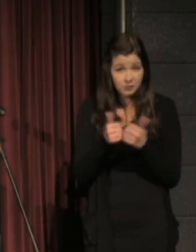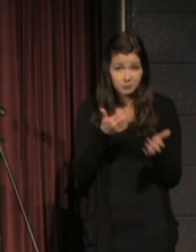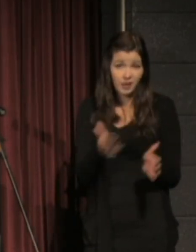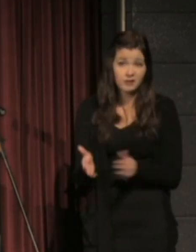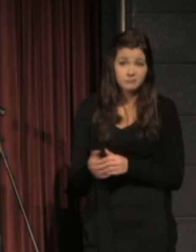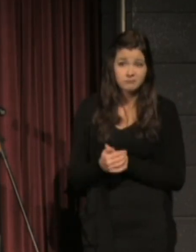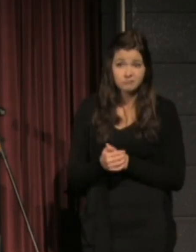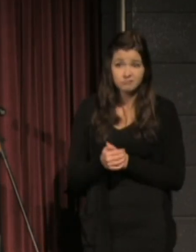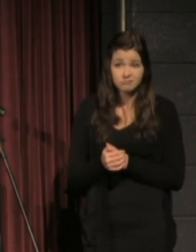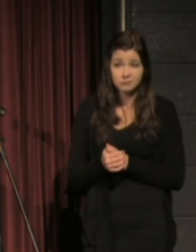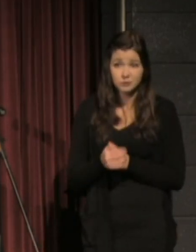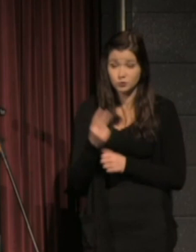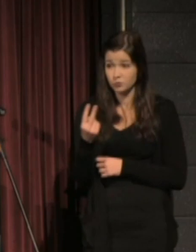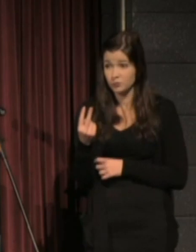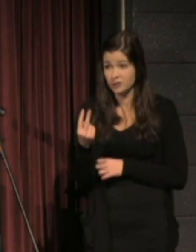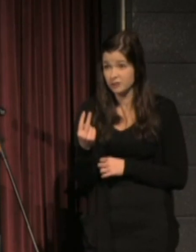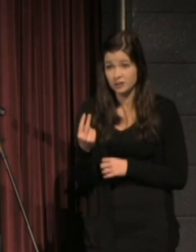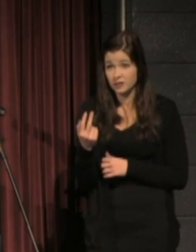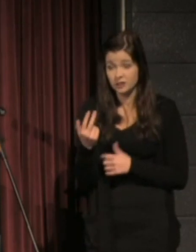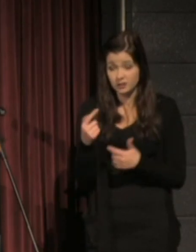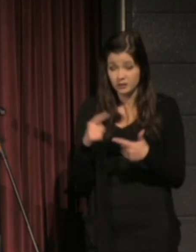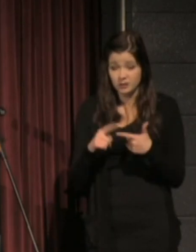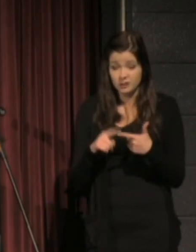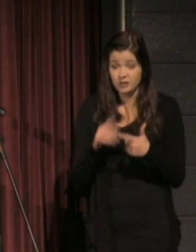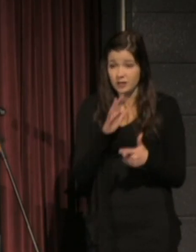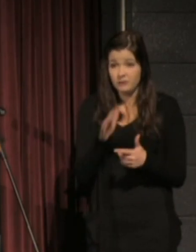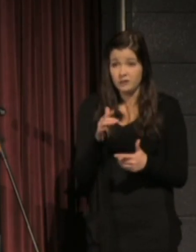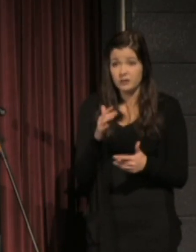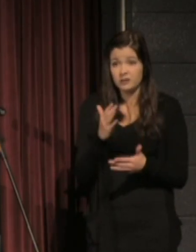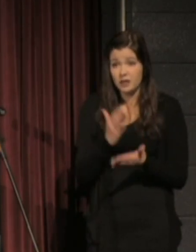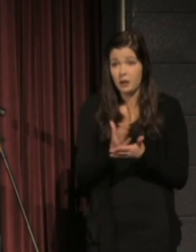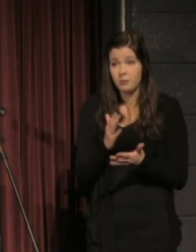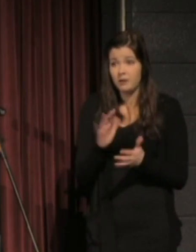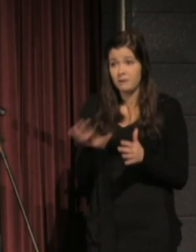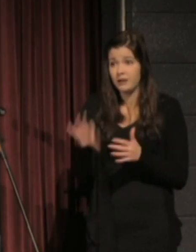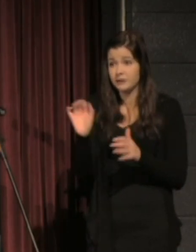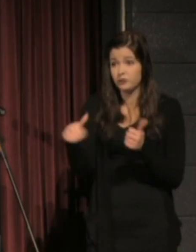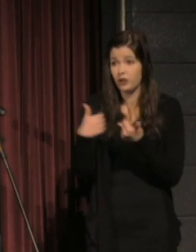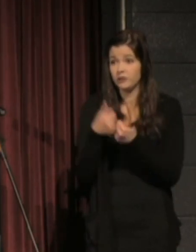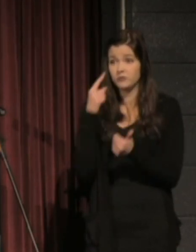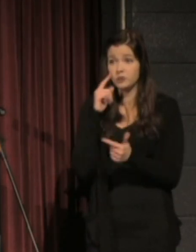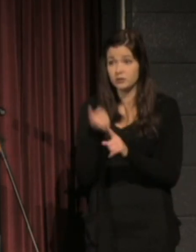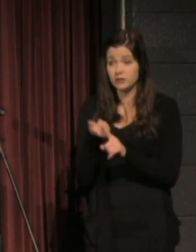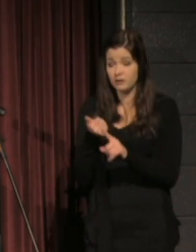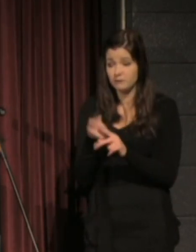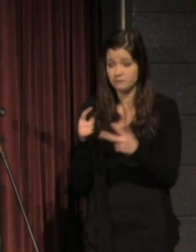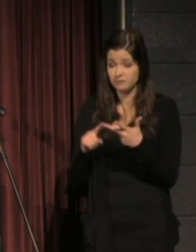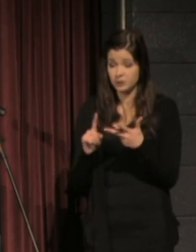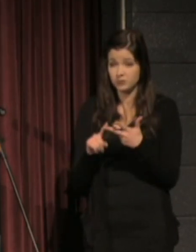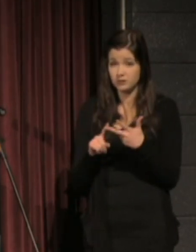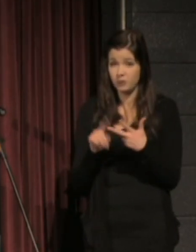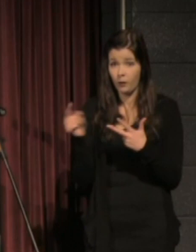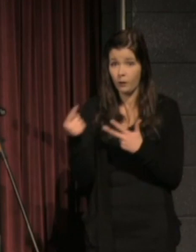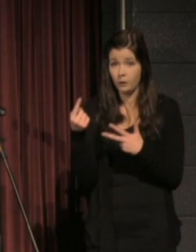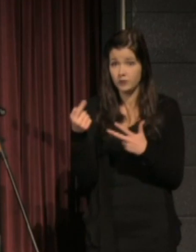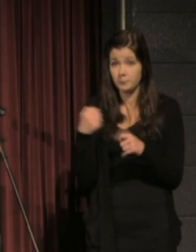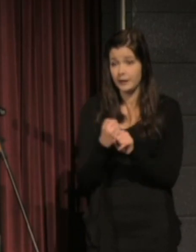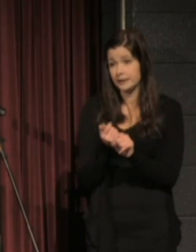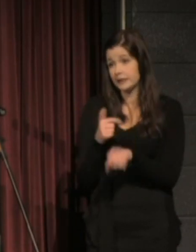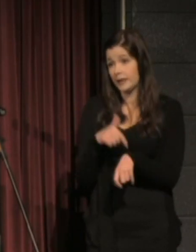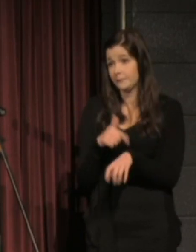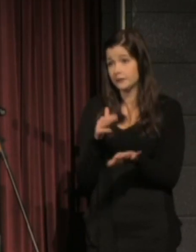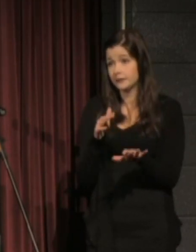planned. Two, to never stop finding ways to challenge yourself. And three, to always make time to take